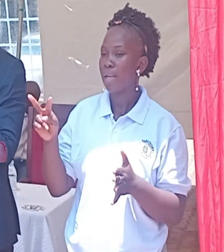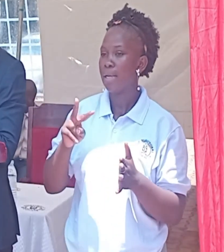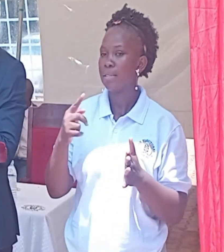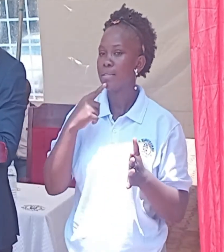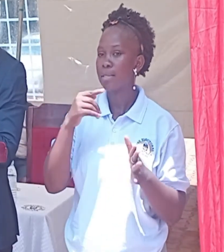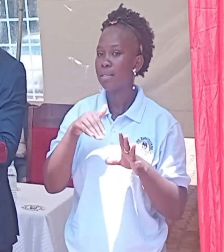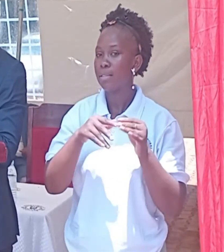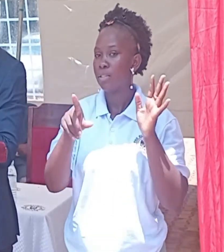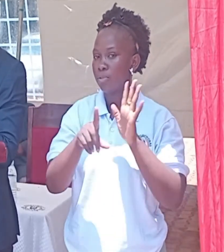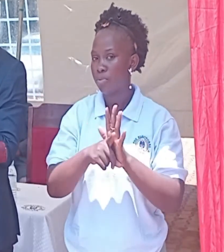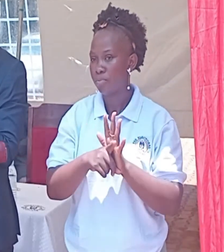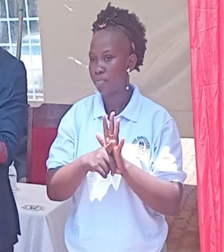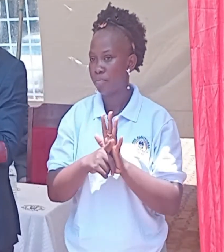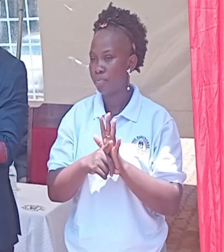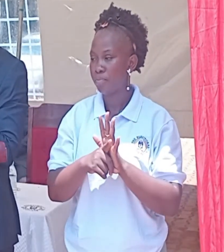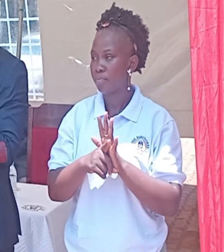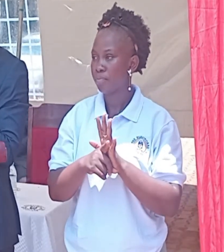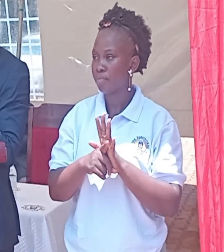the law.